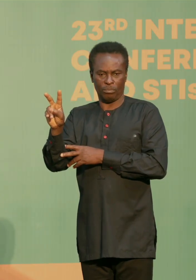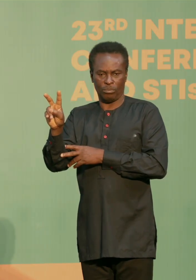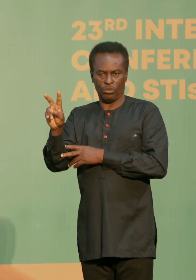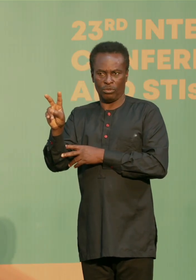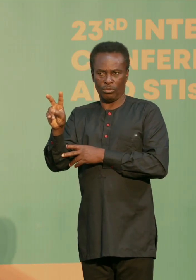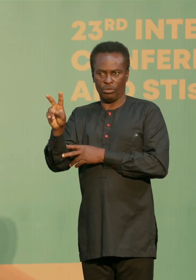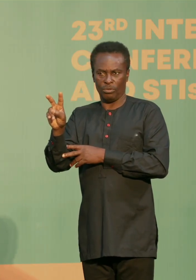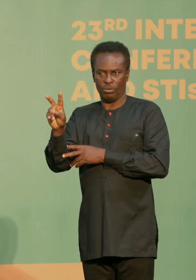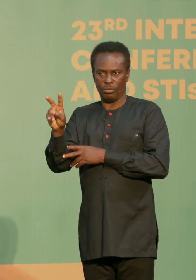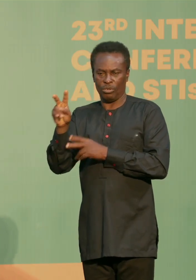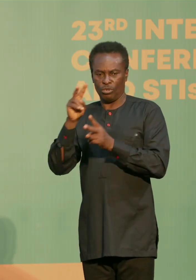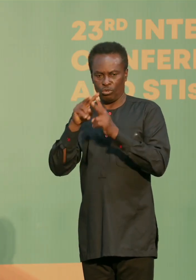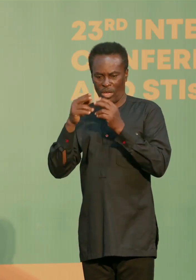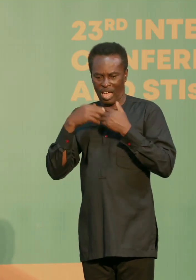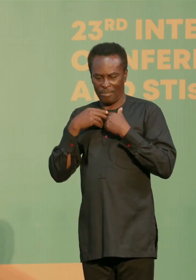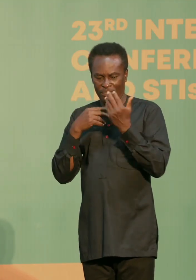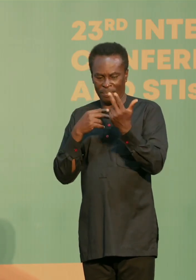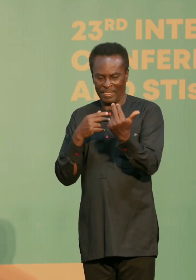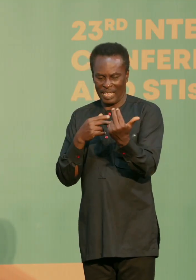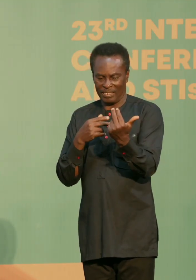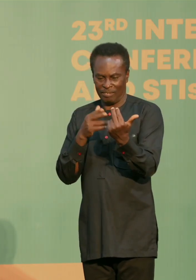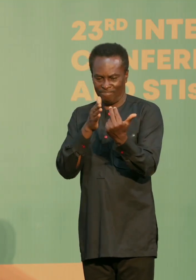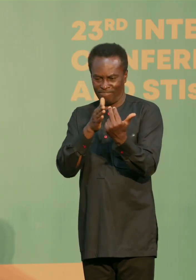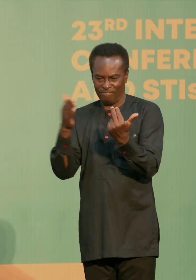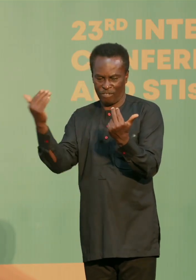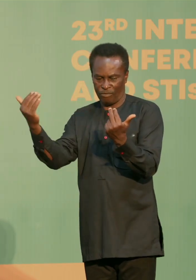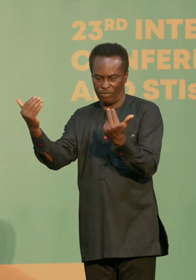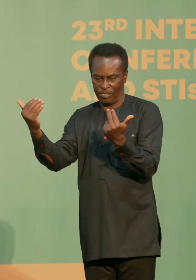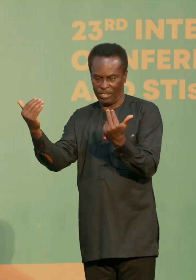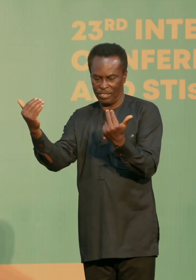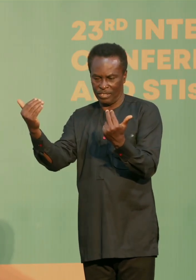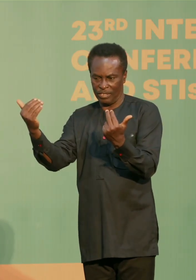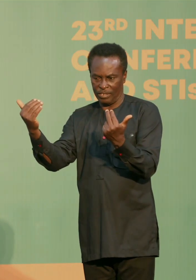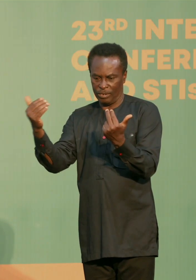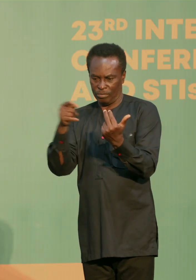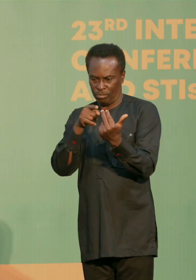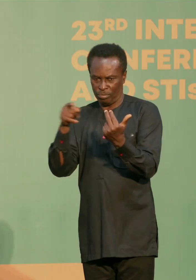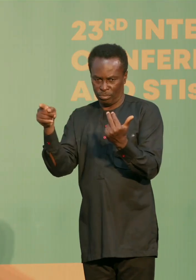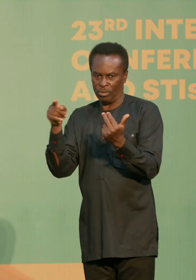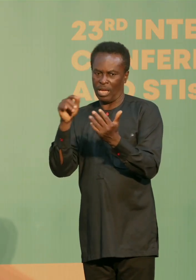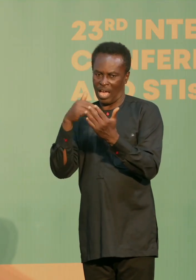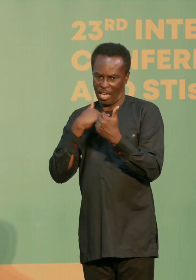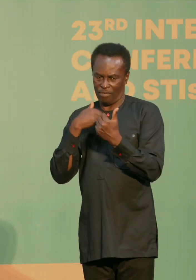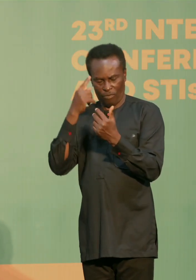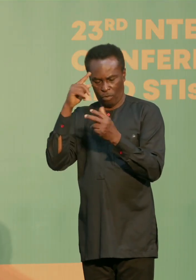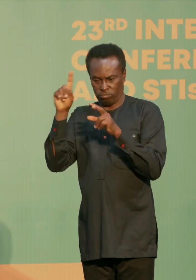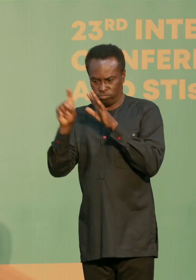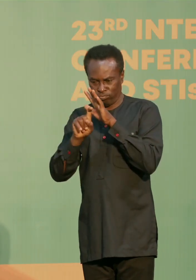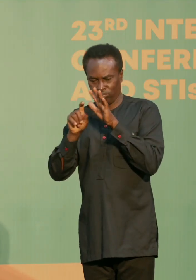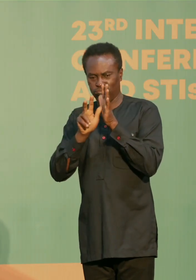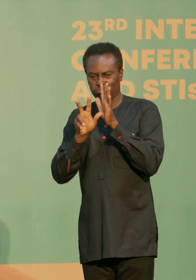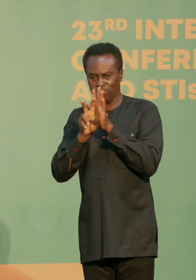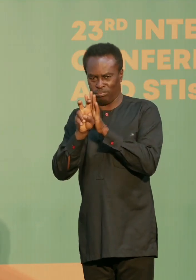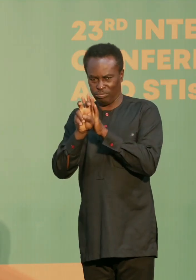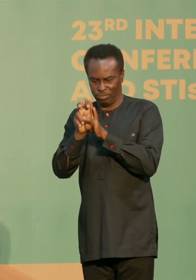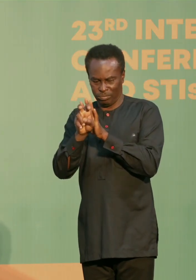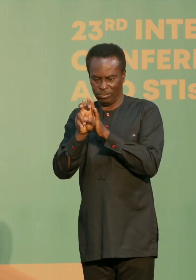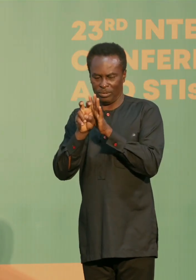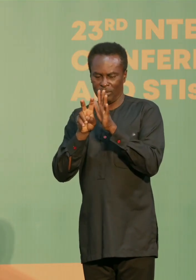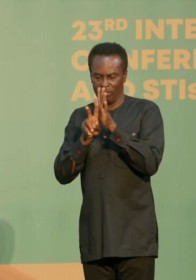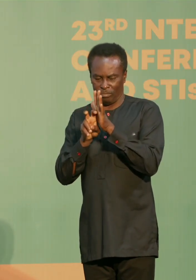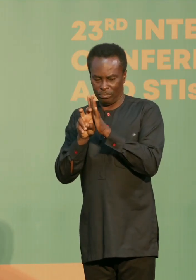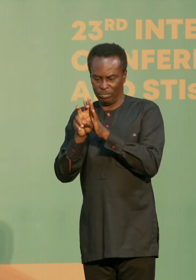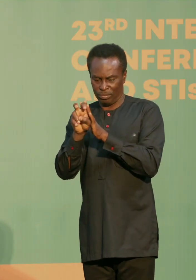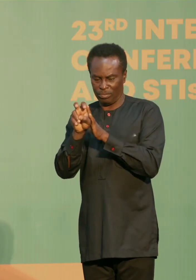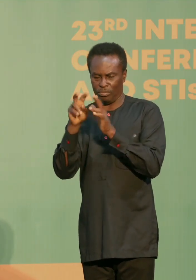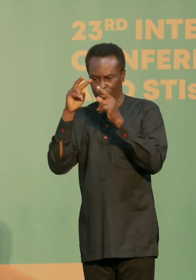13 to 15, which are known by the International Agency for Cancer Research to be what we call carcinogenic. In other